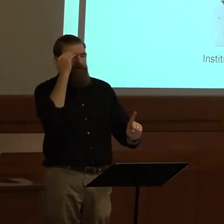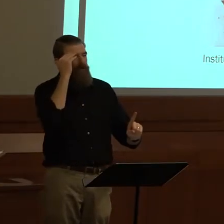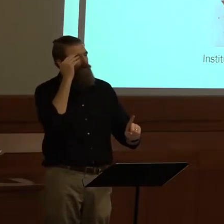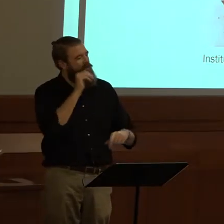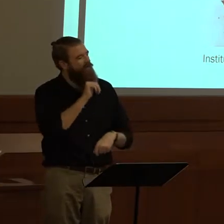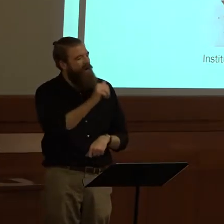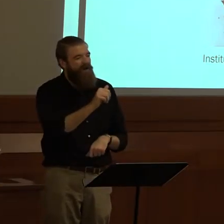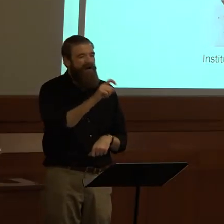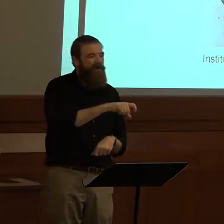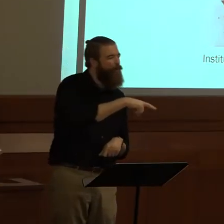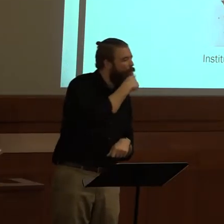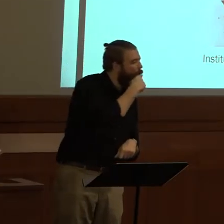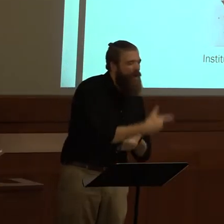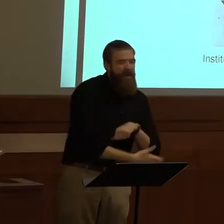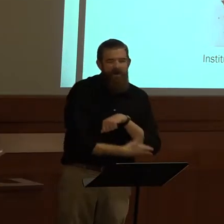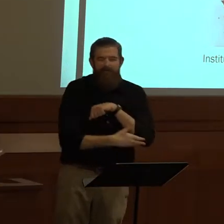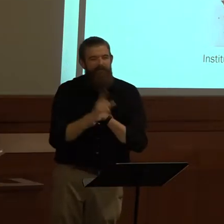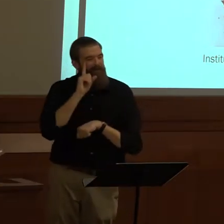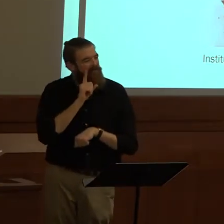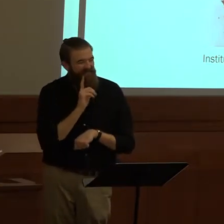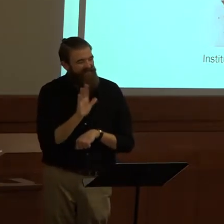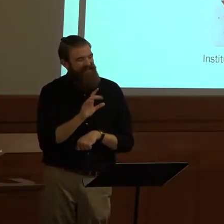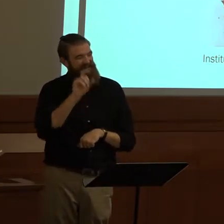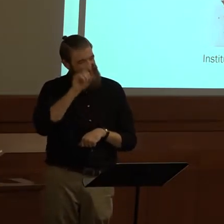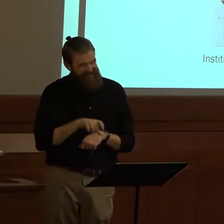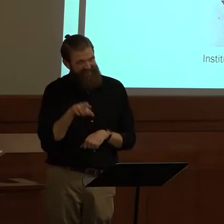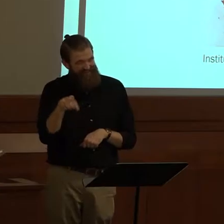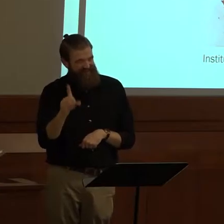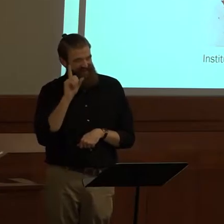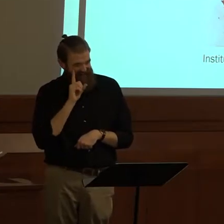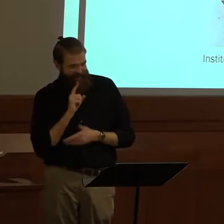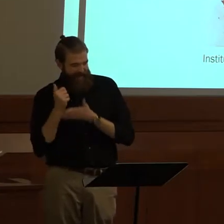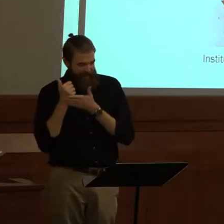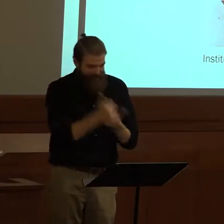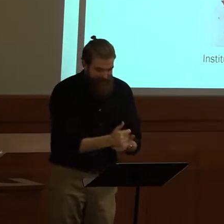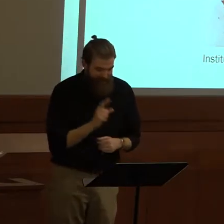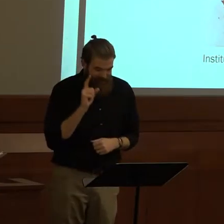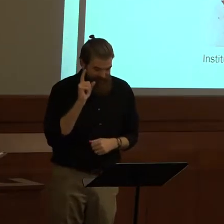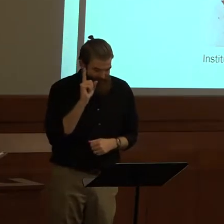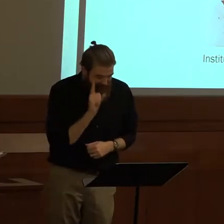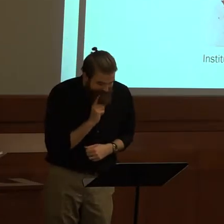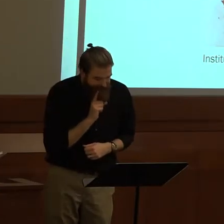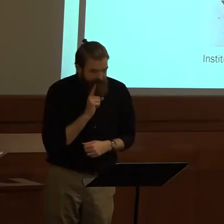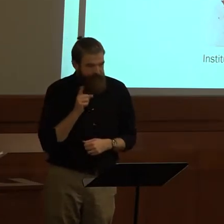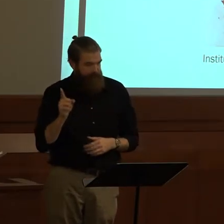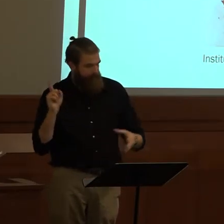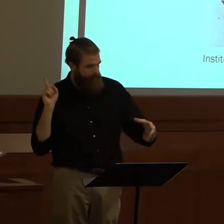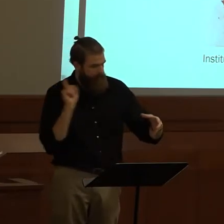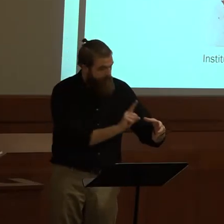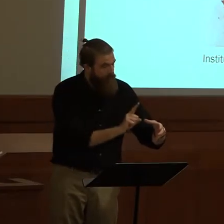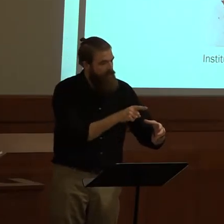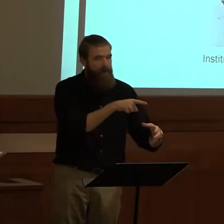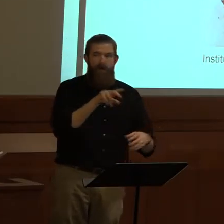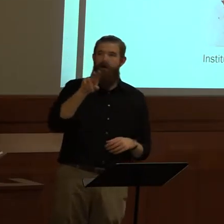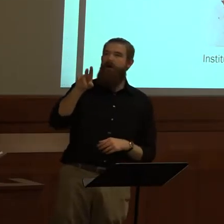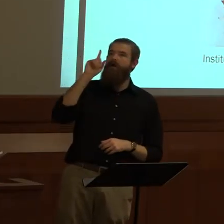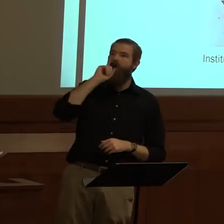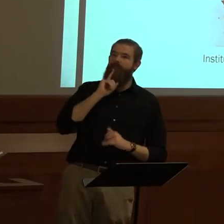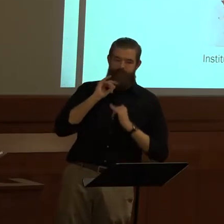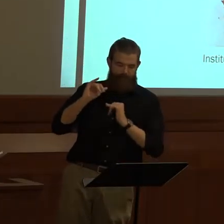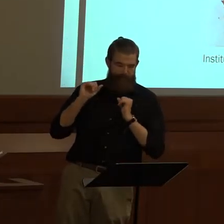one of their own. La Fonta's story sets a pattern for deaf religious vocations